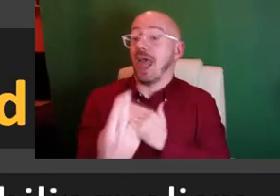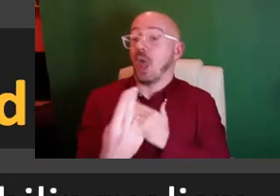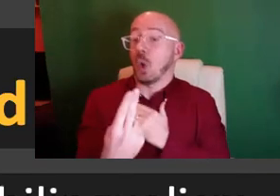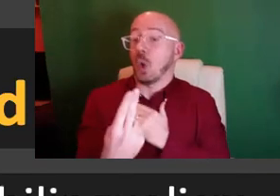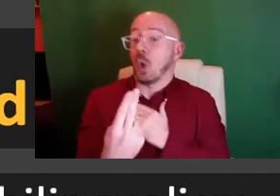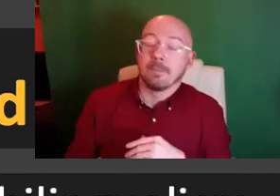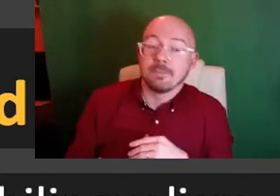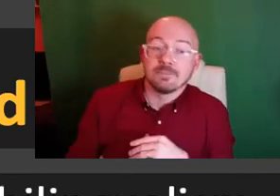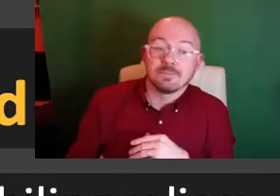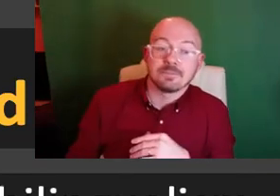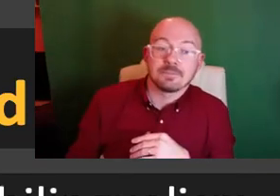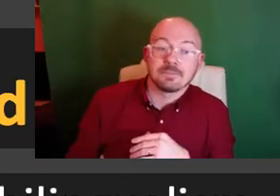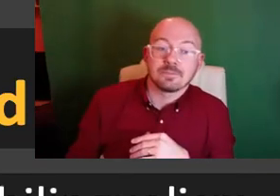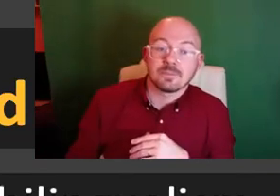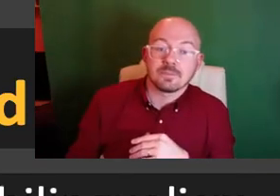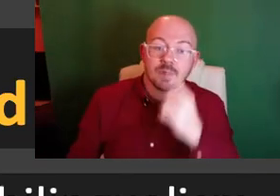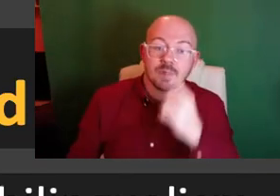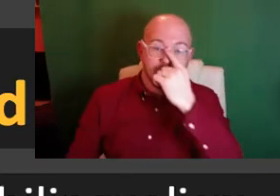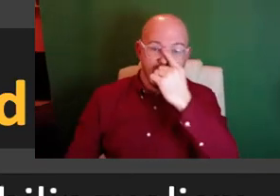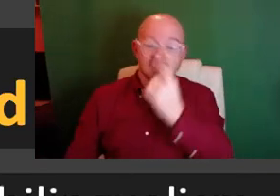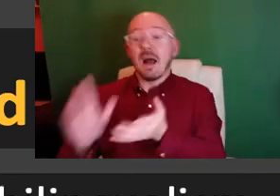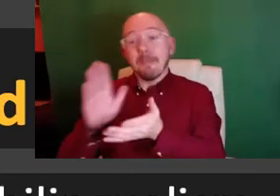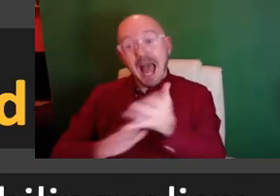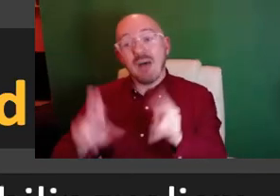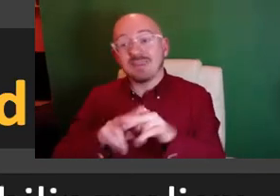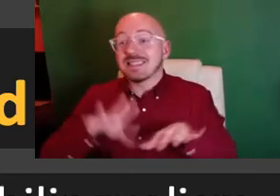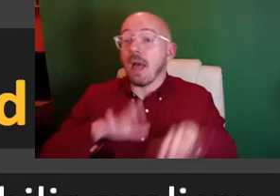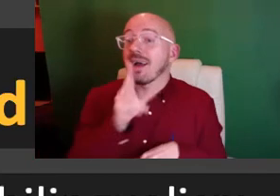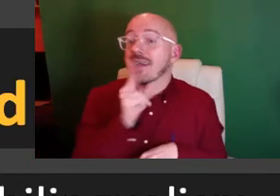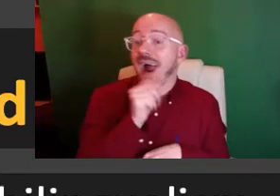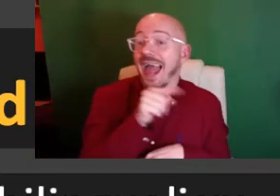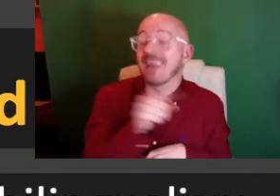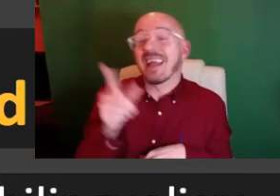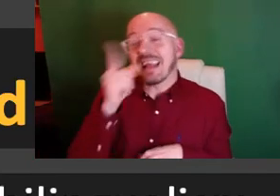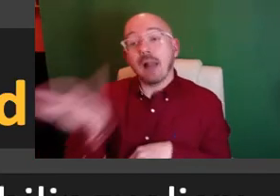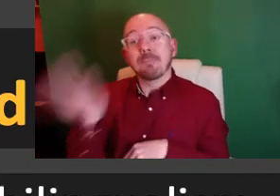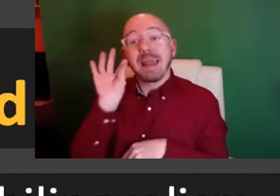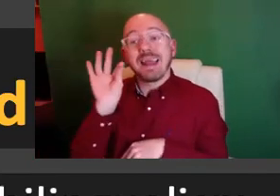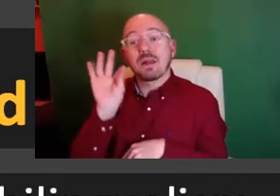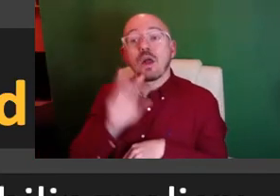whether deaf children are exposed to Welsh from a young age, but it's definitely part of the curriculum.